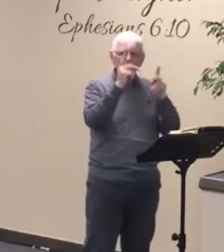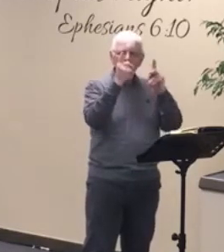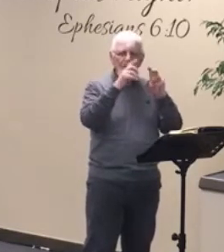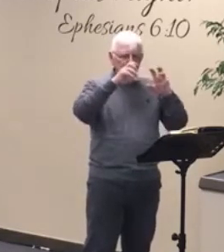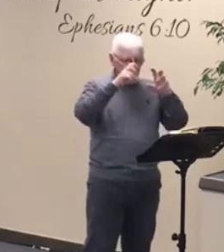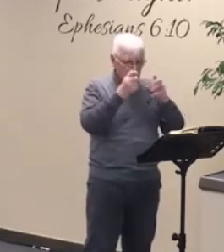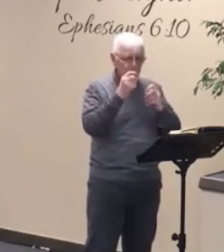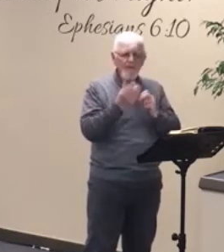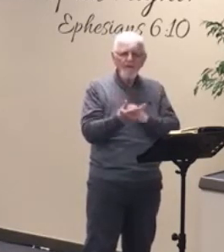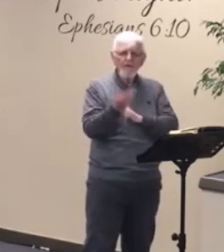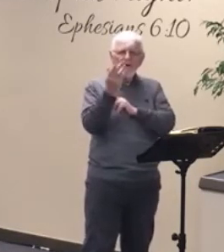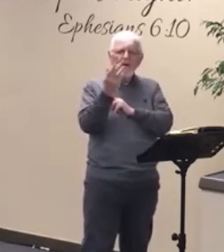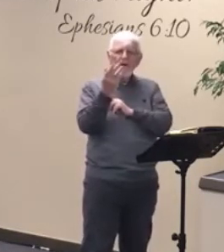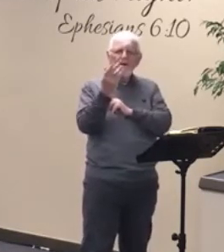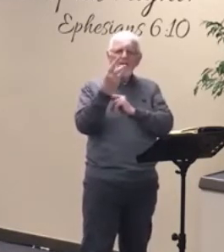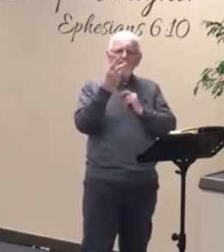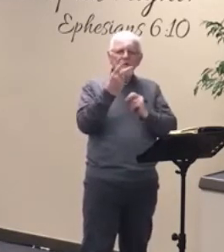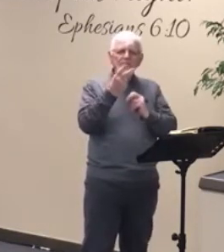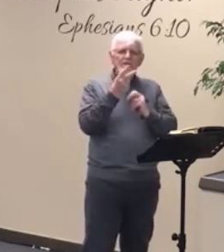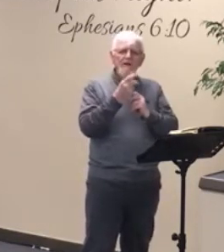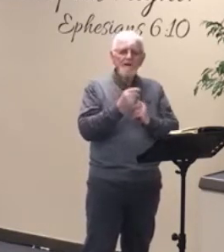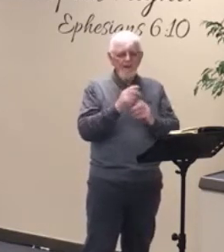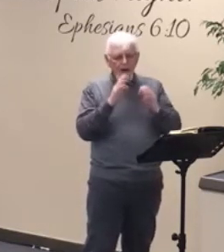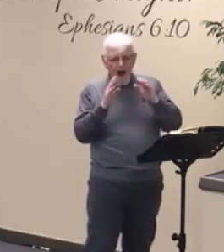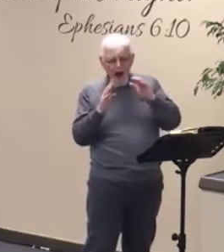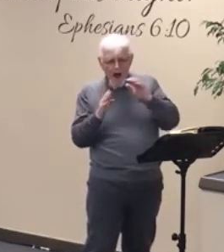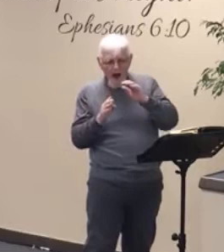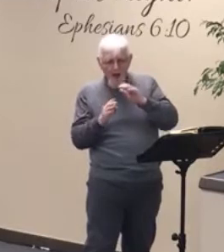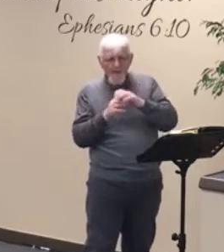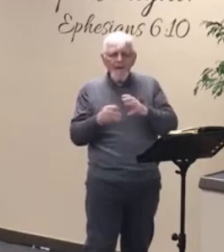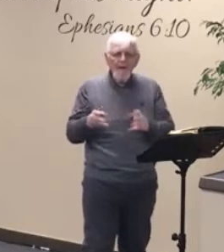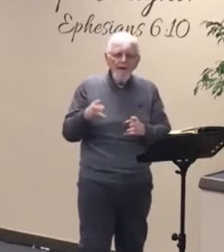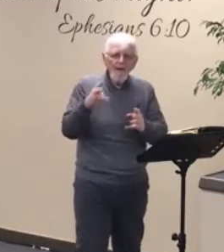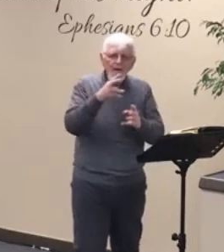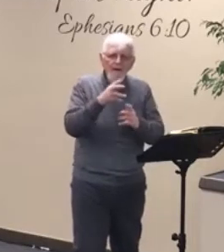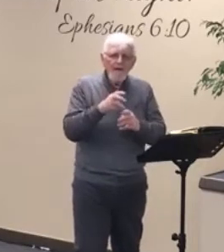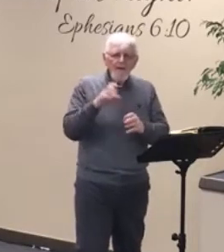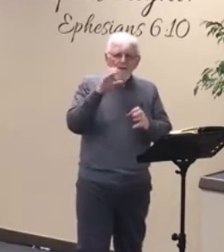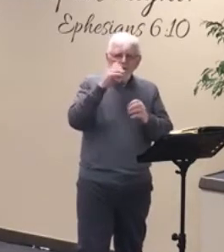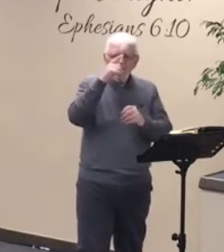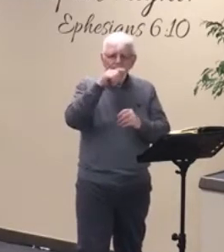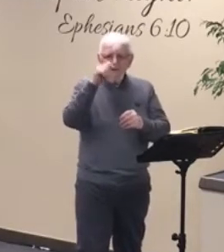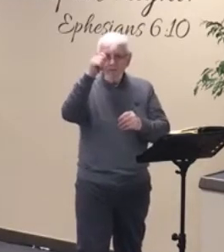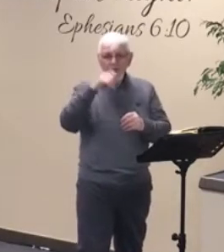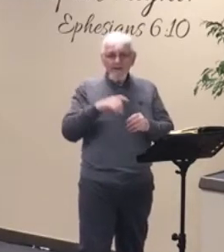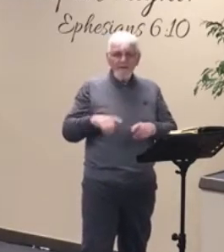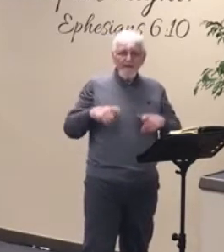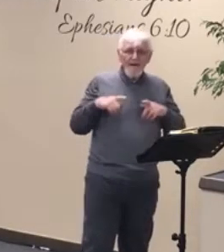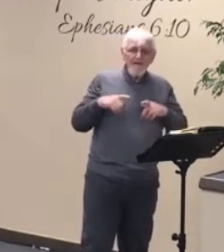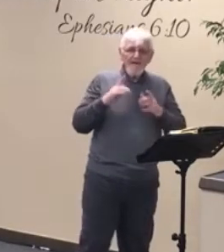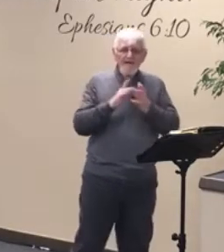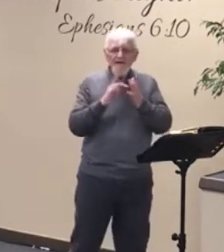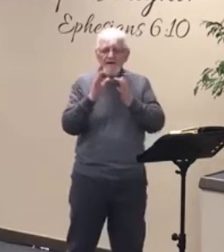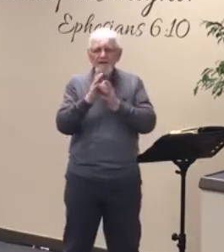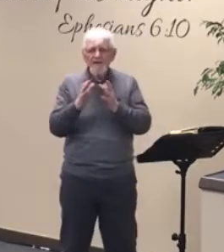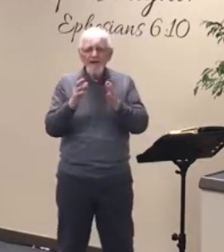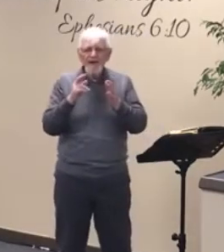morning, and that we'd see the process of humbling and what you're looking for in men's lives even today. And I ask this in Jesus' name.